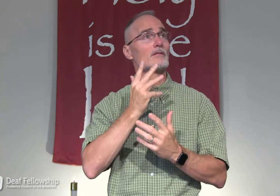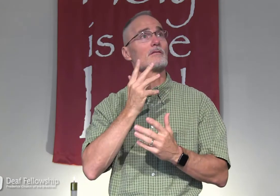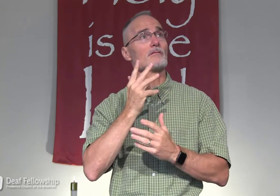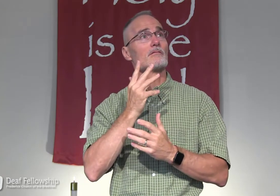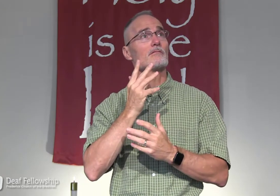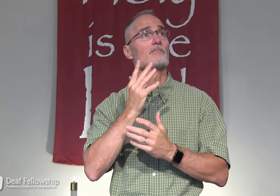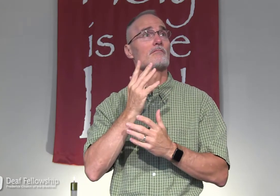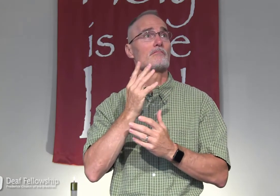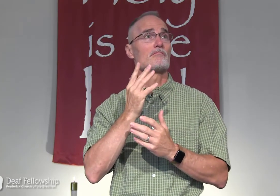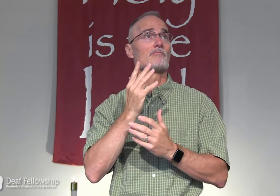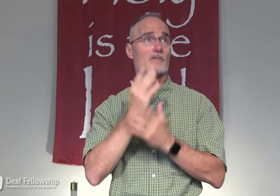that.